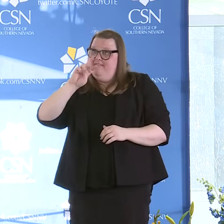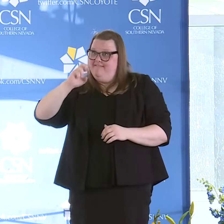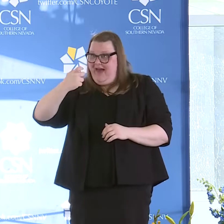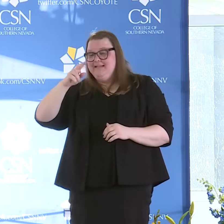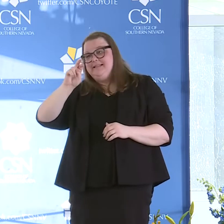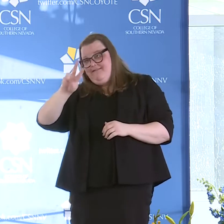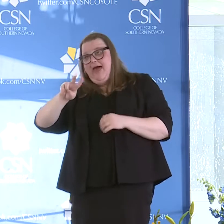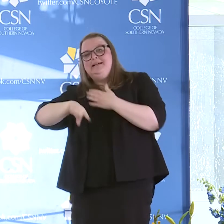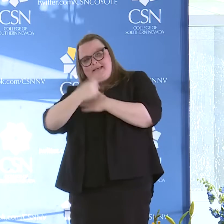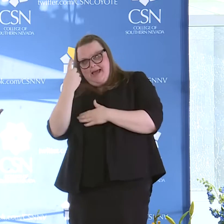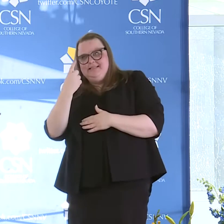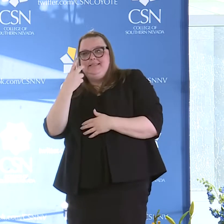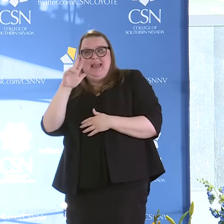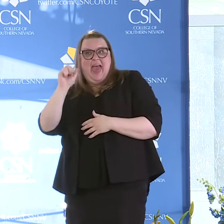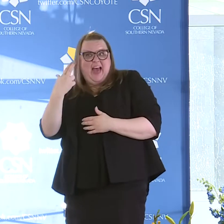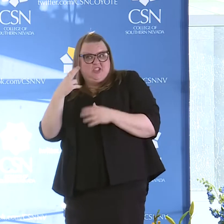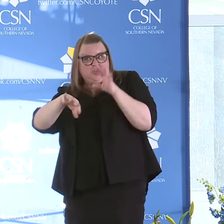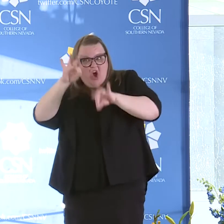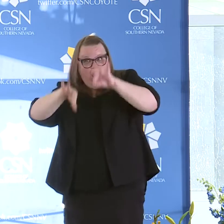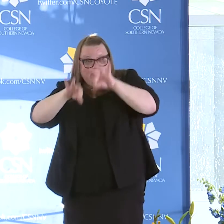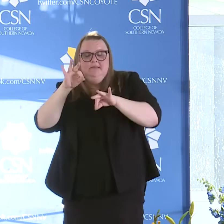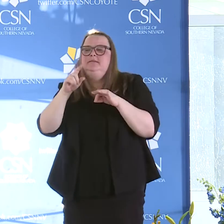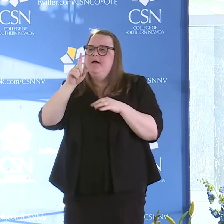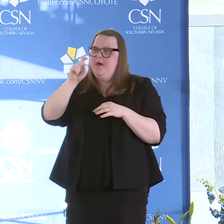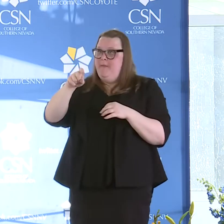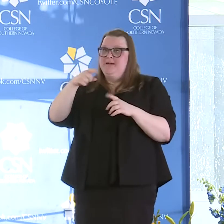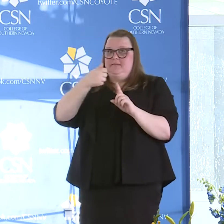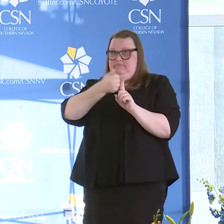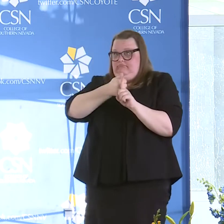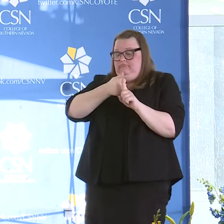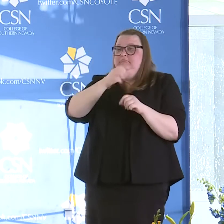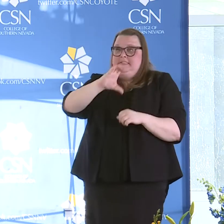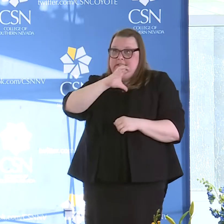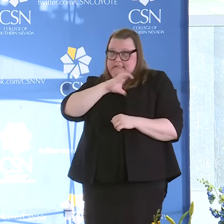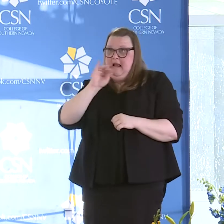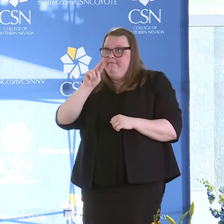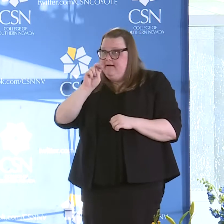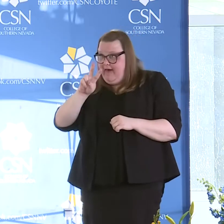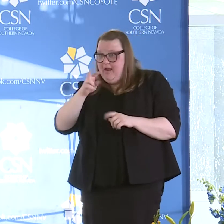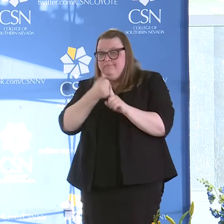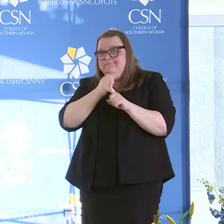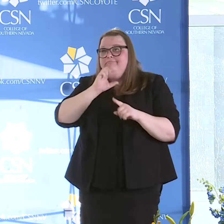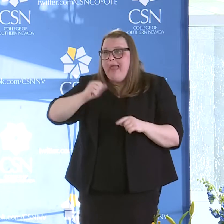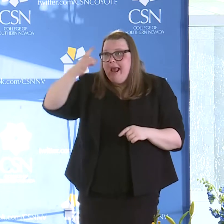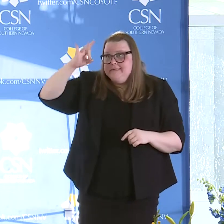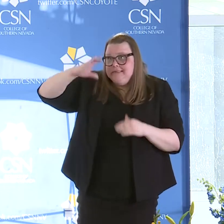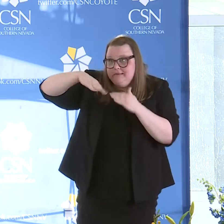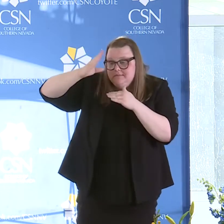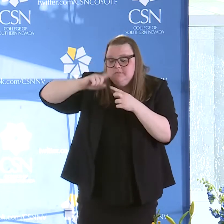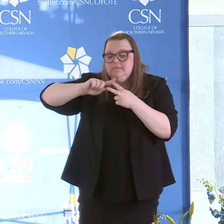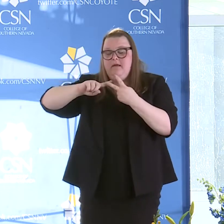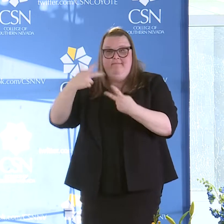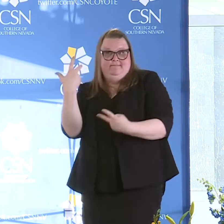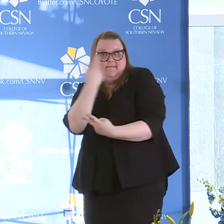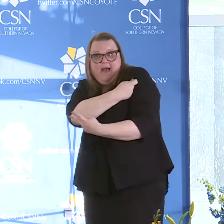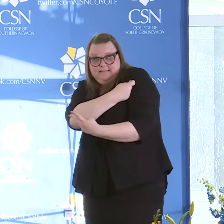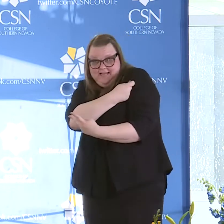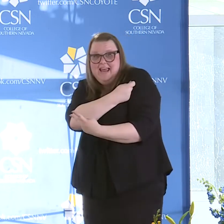cash drawing, you simply need to be a Nevadan over 18 who has been vaccinated against